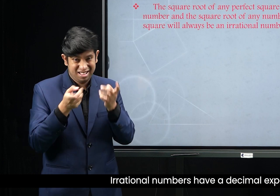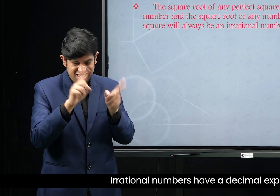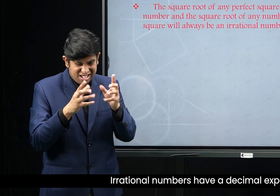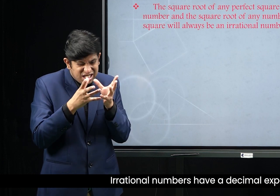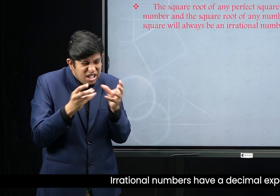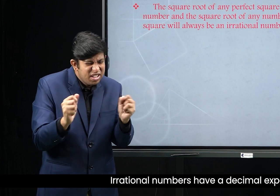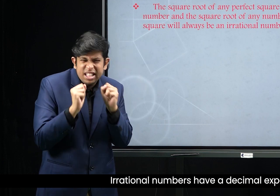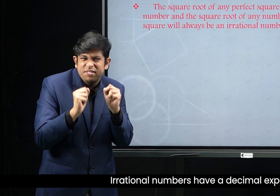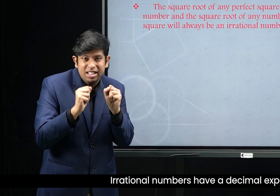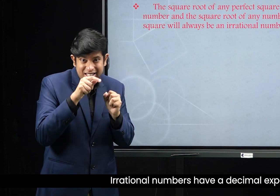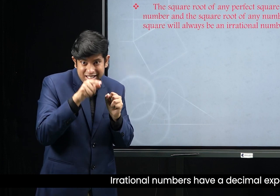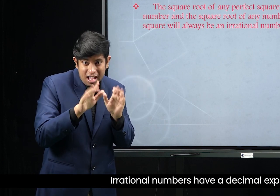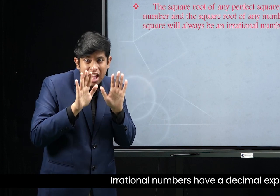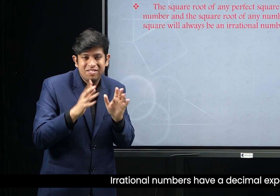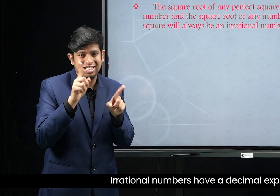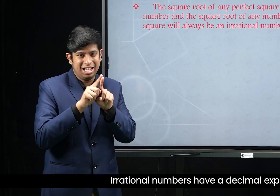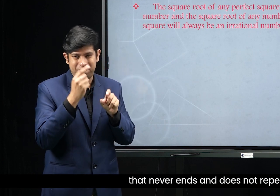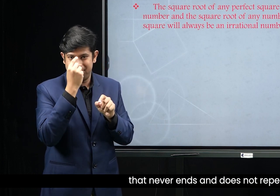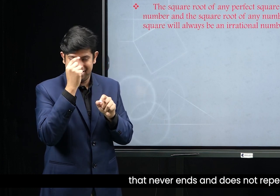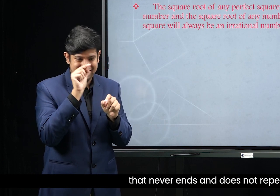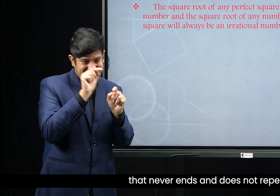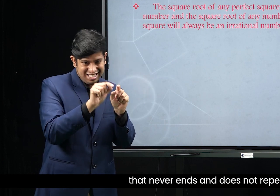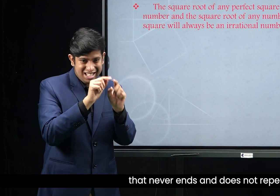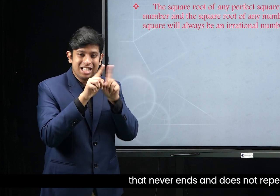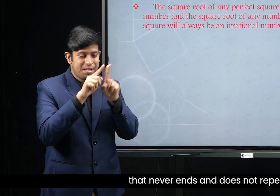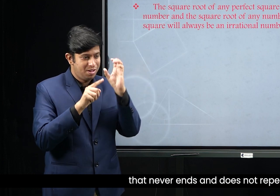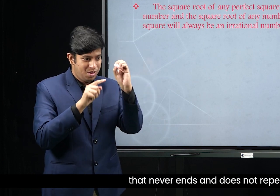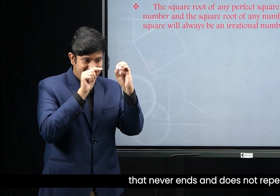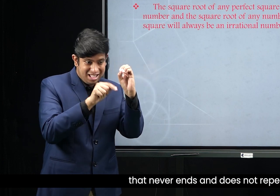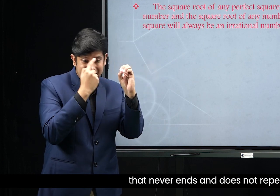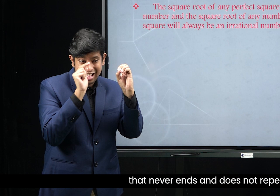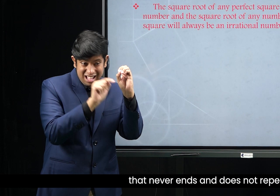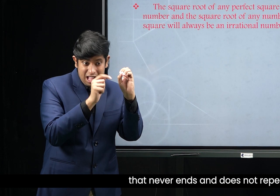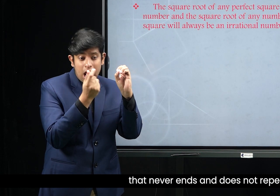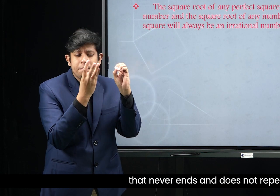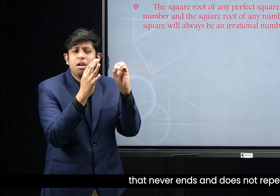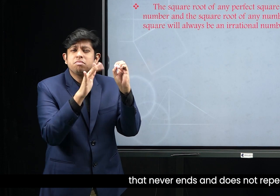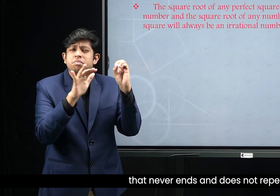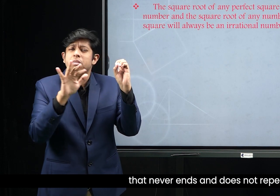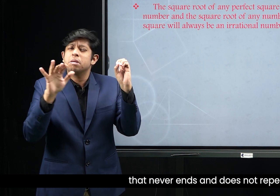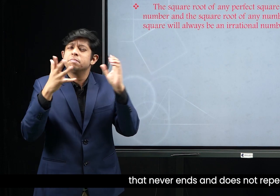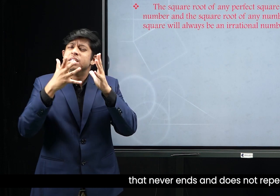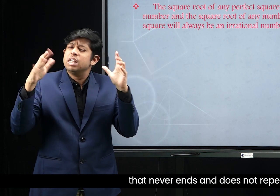Irrational numbers have a decimal expansion that never ends and does not repeat.